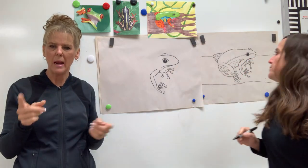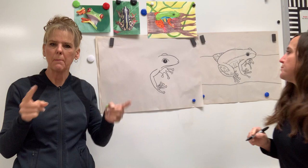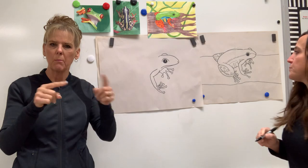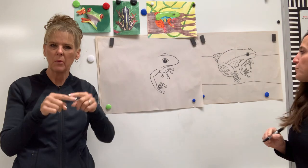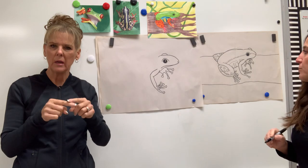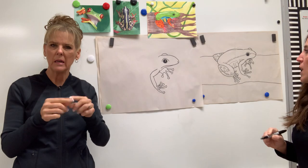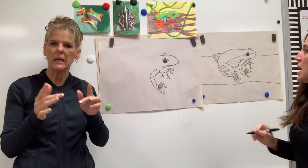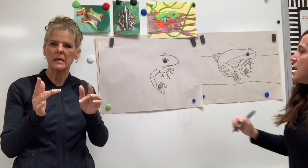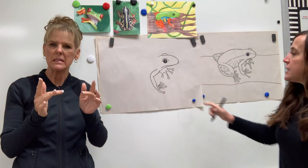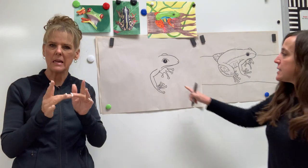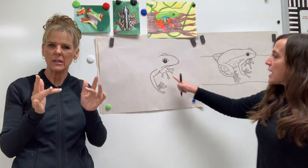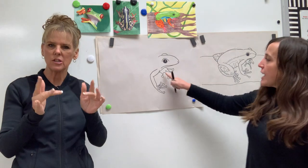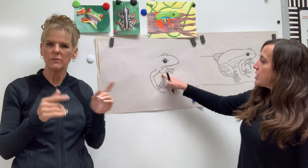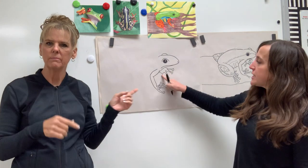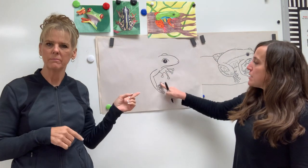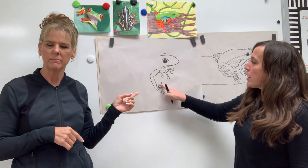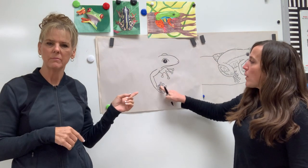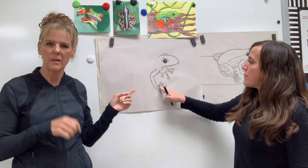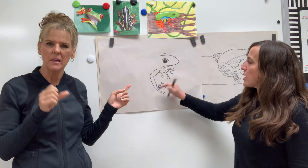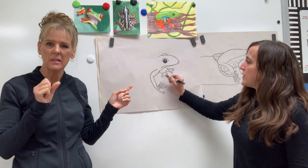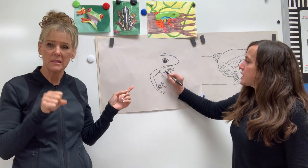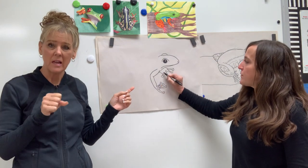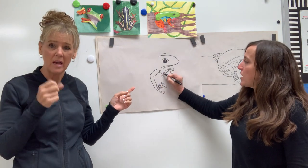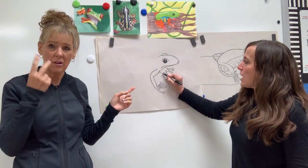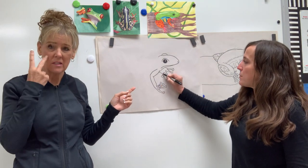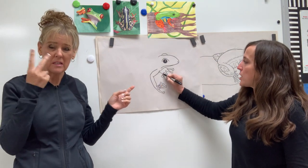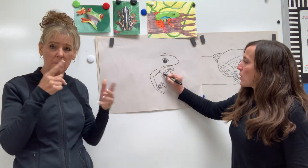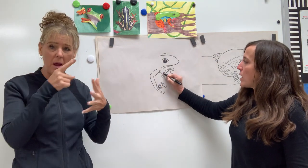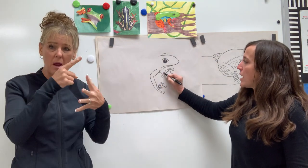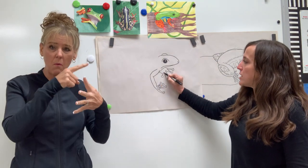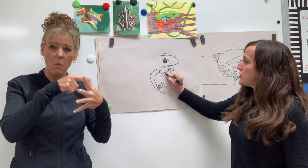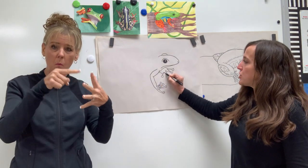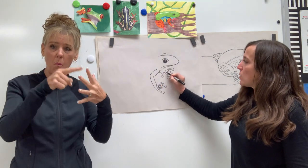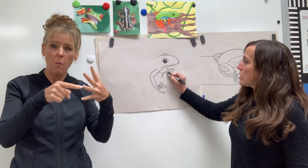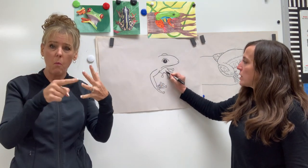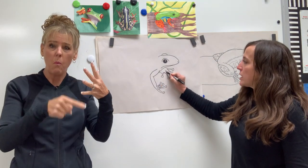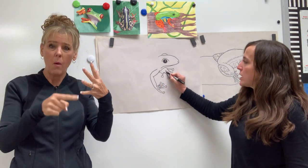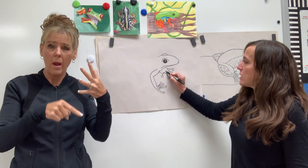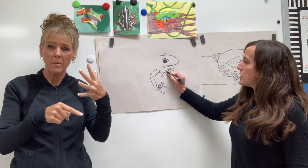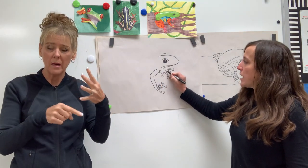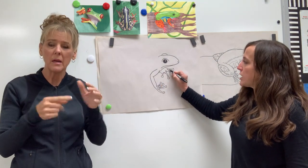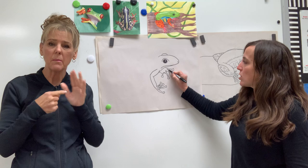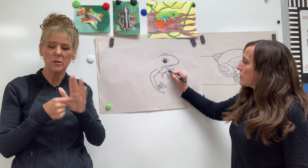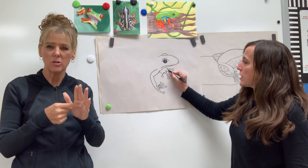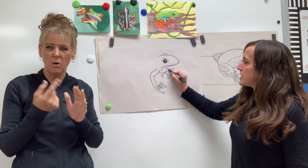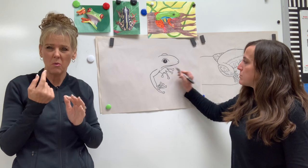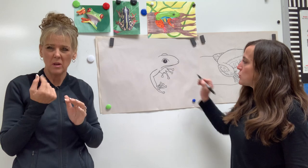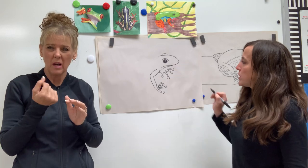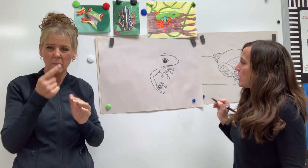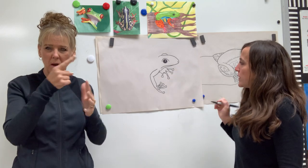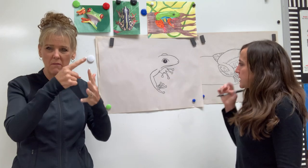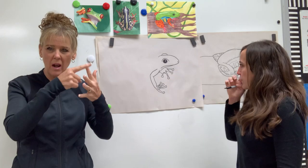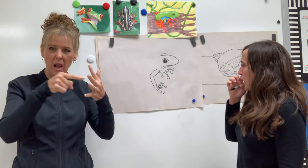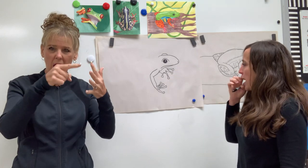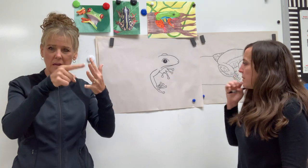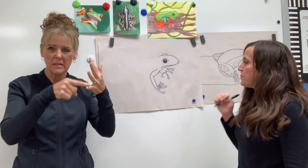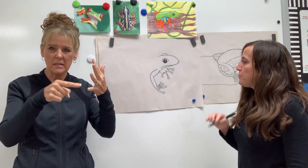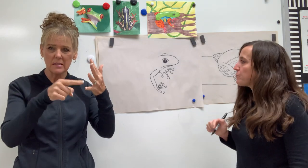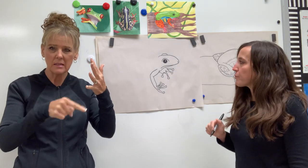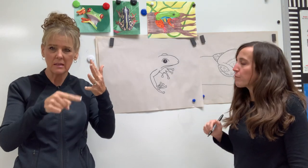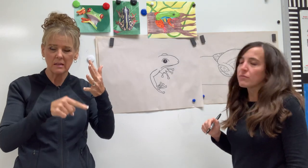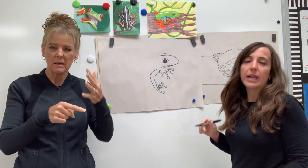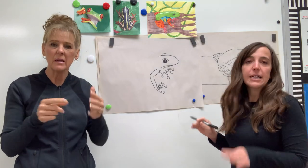touch. Since I could see my webbing on this foot, I'm gonna go ahead and show the little tiny curve lines in between on this